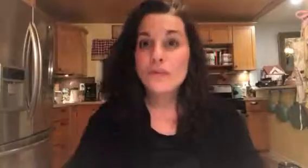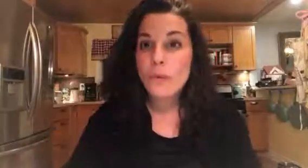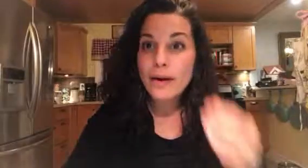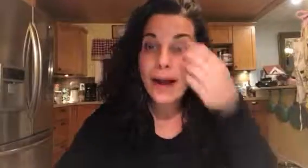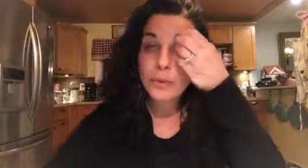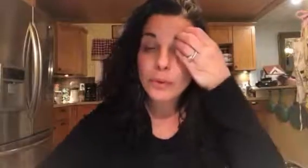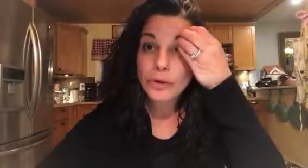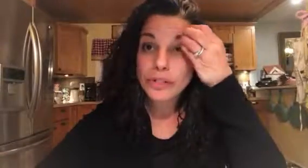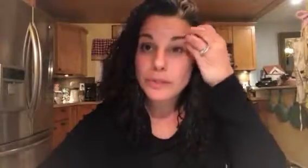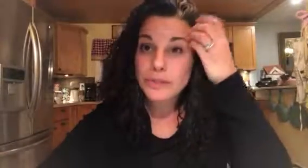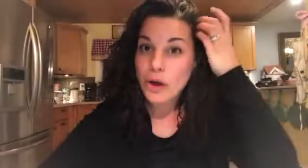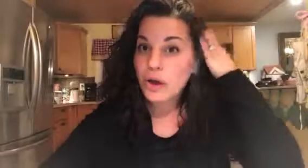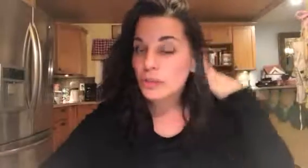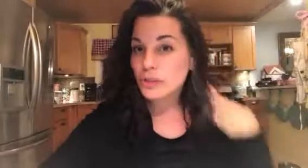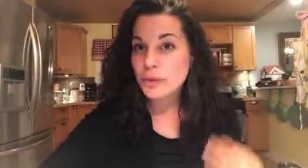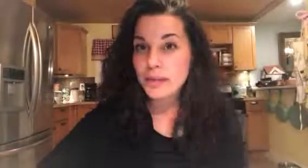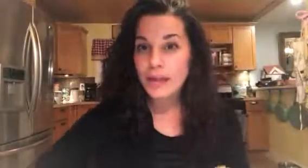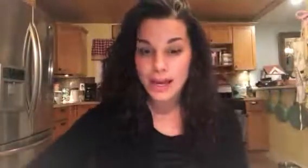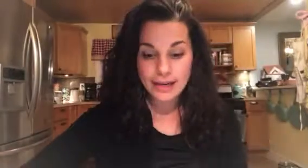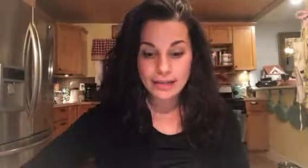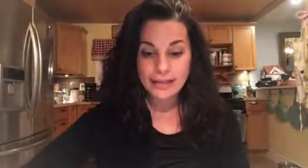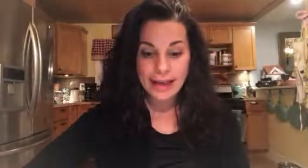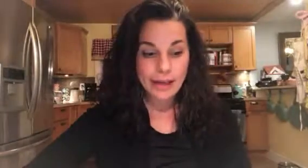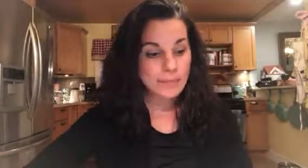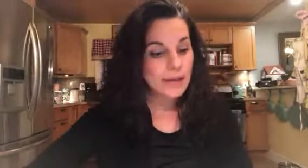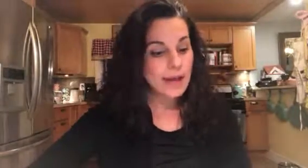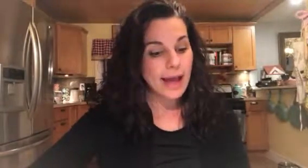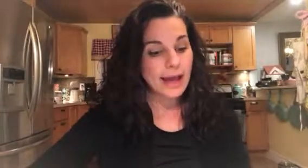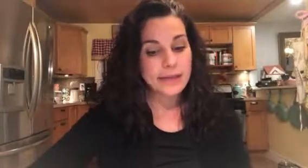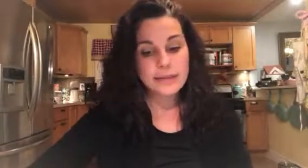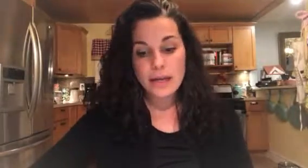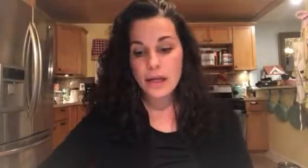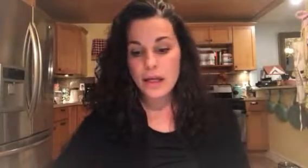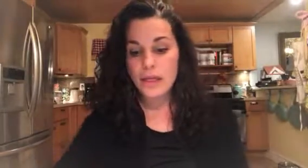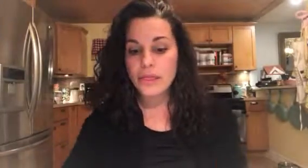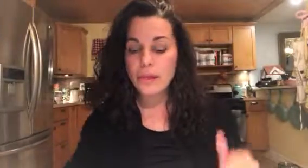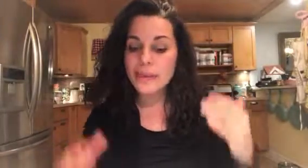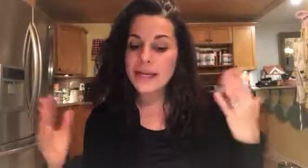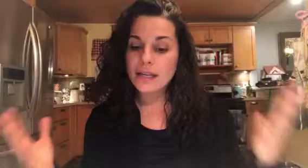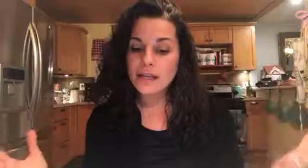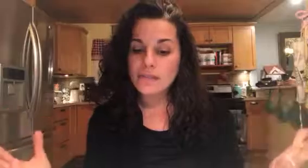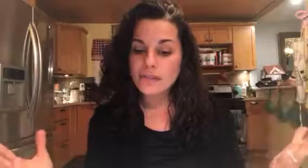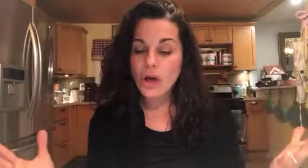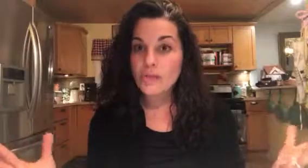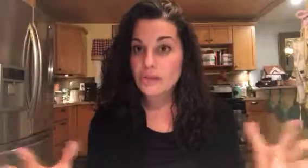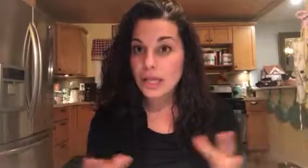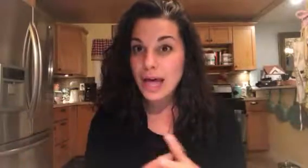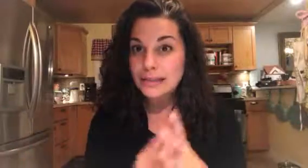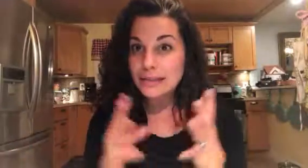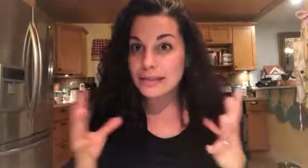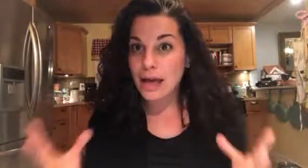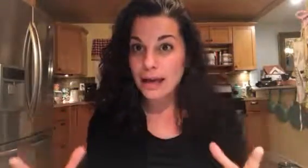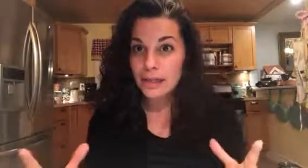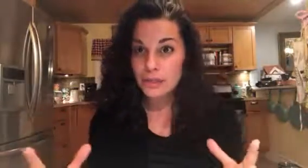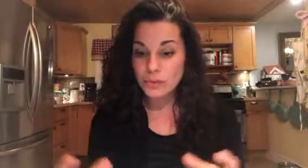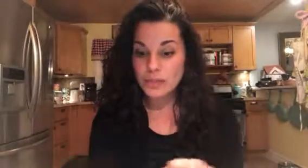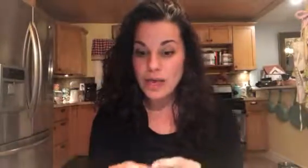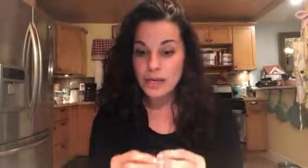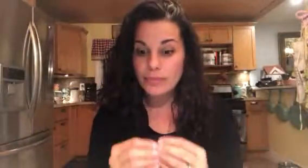for our worship song, we're doing the Lion and the Lamb, and the beginning of the song, there's a lot to sign because we're setting up the